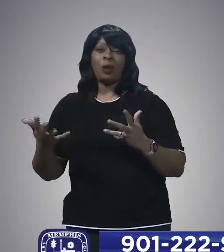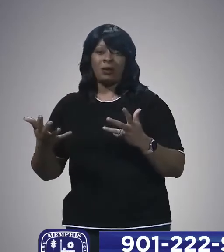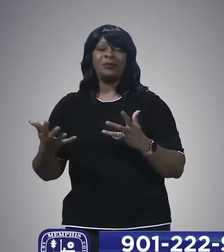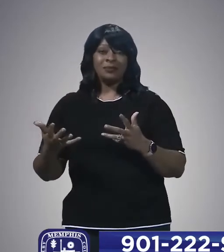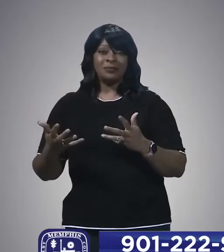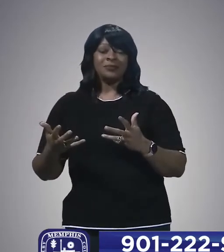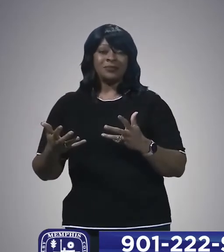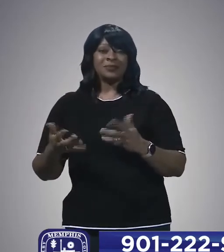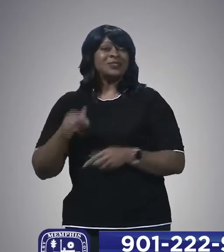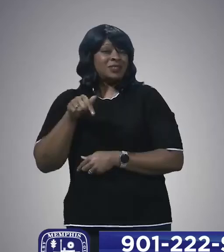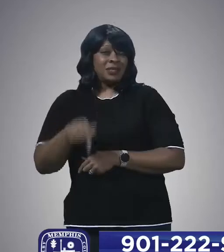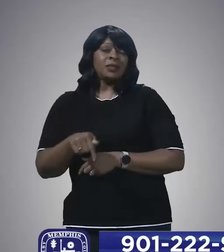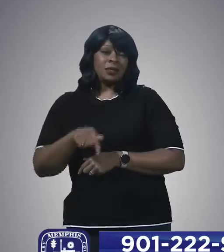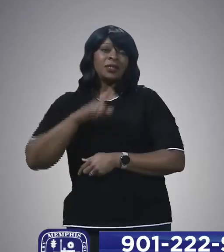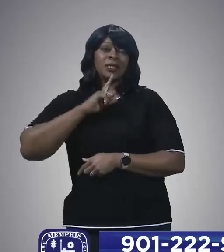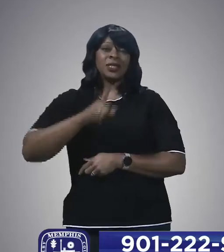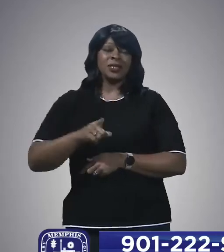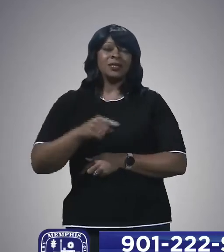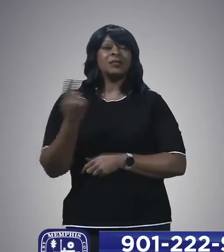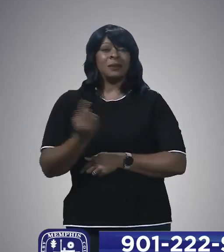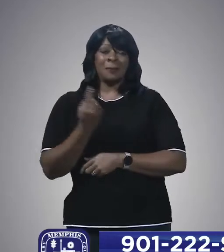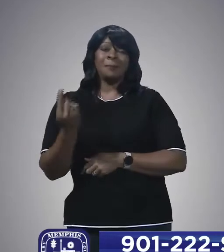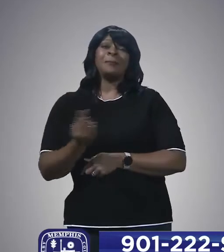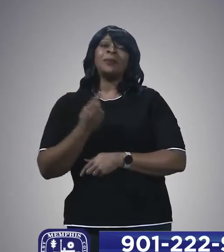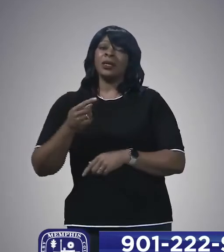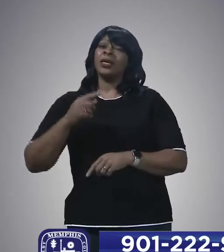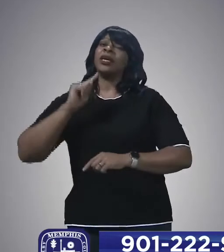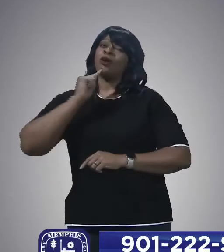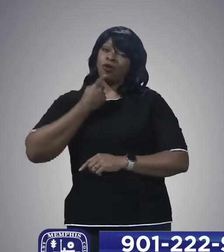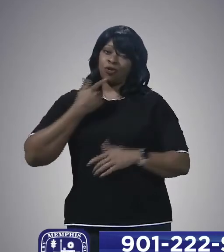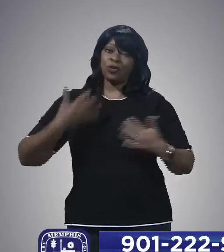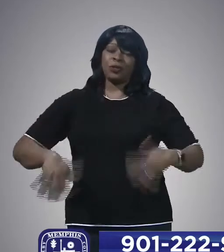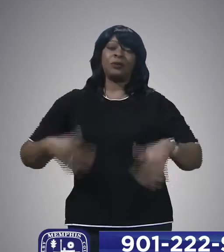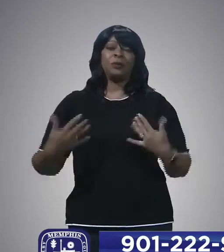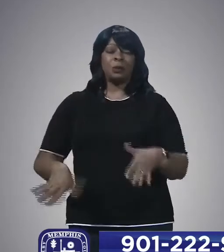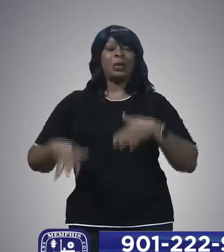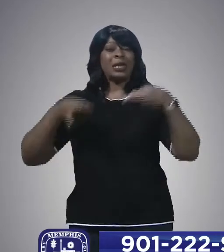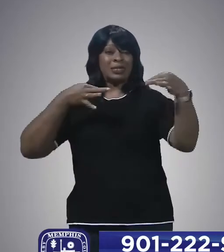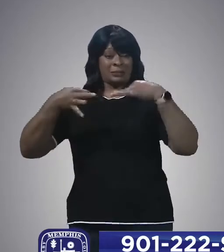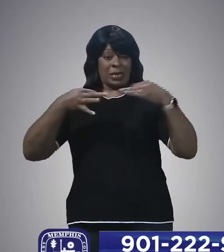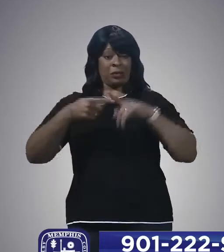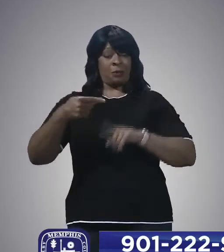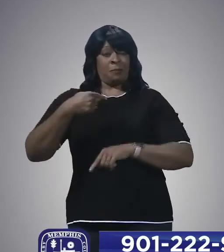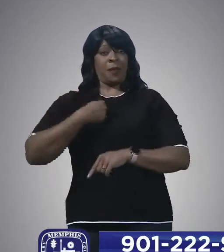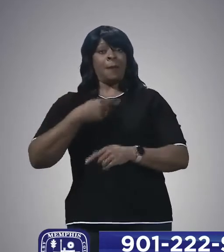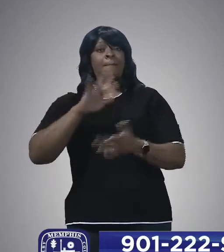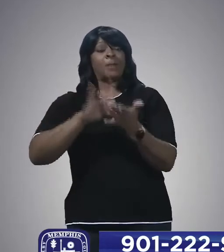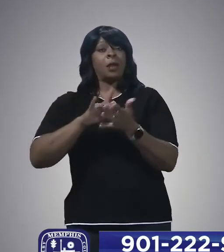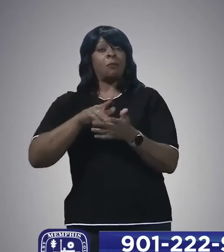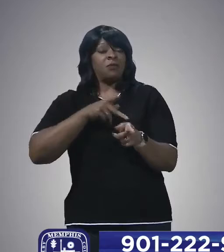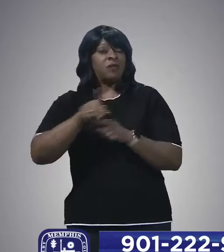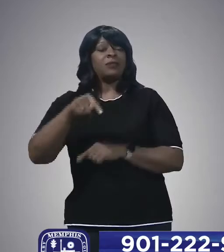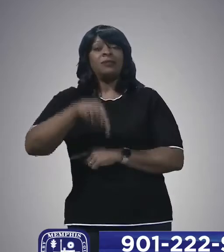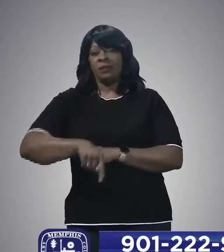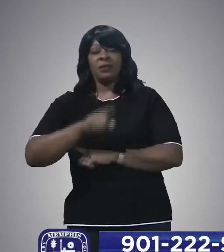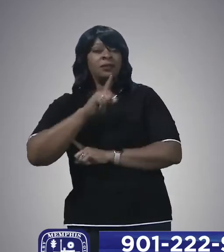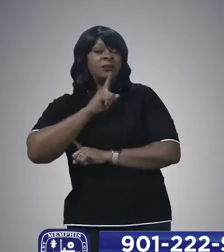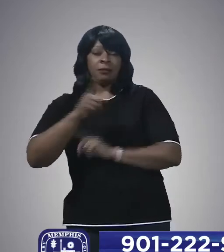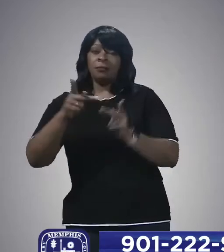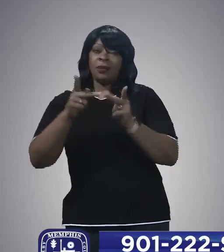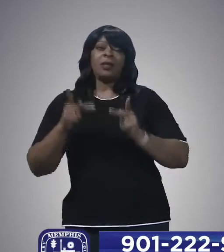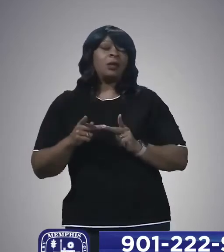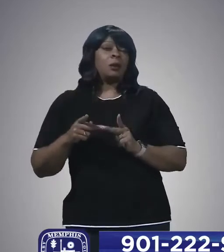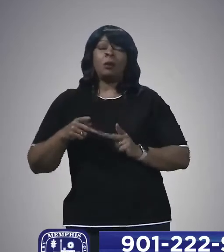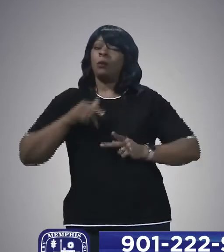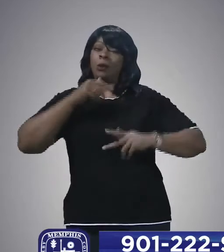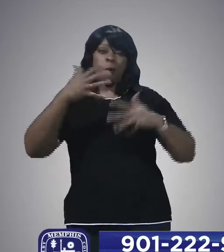So this is something that is very urgent. It has been explained to me by the medical professionals that this is a place that we do